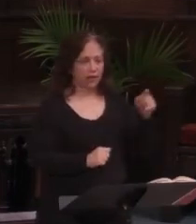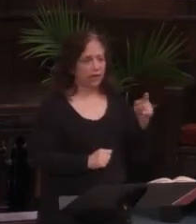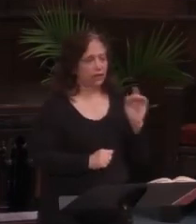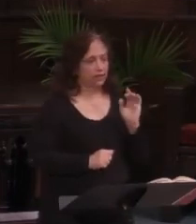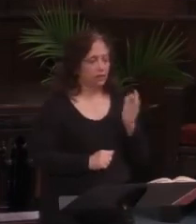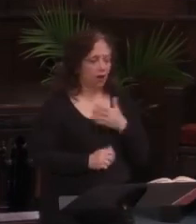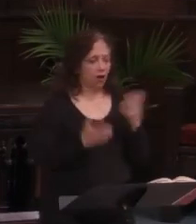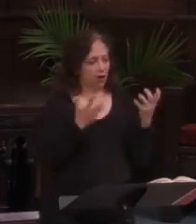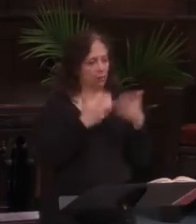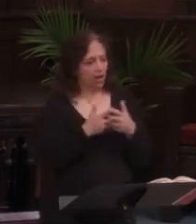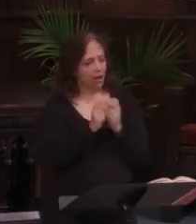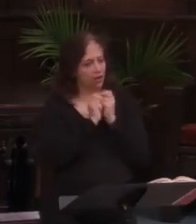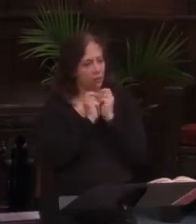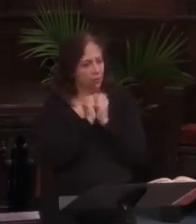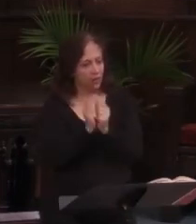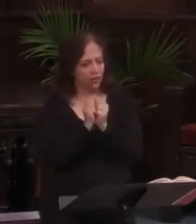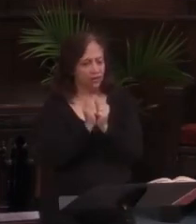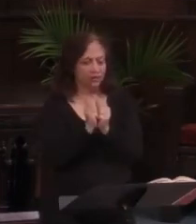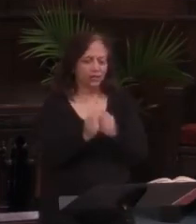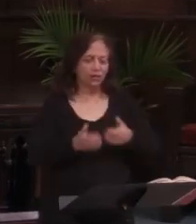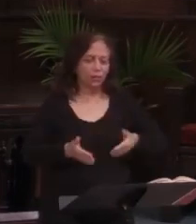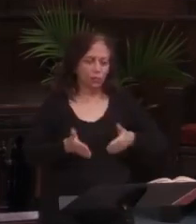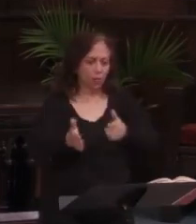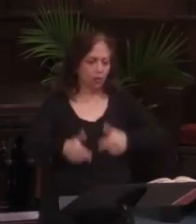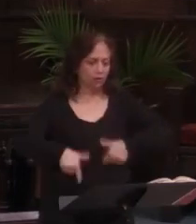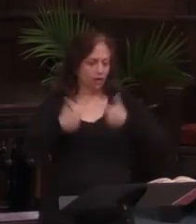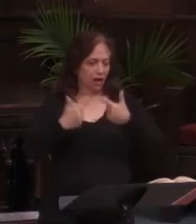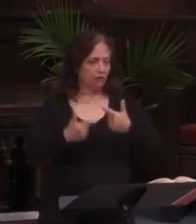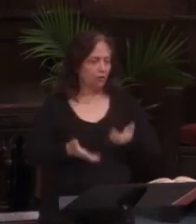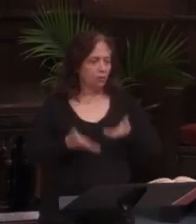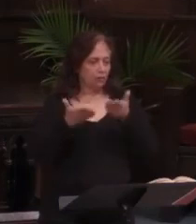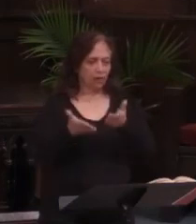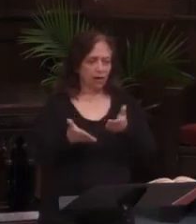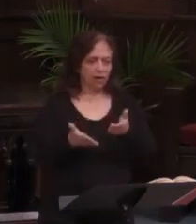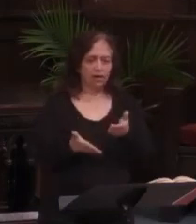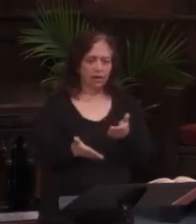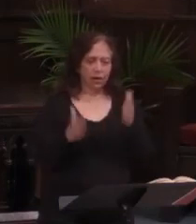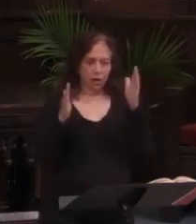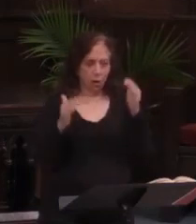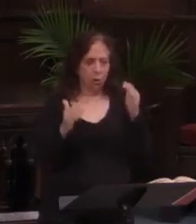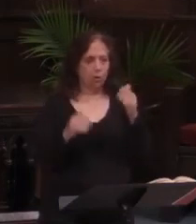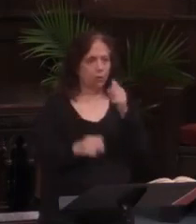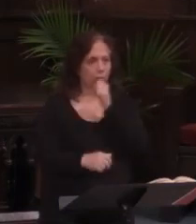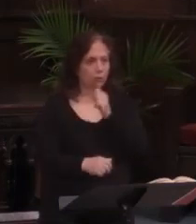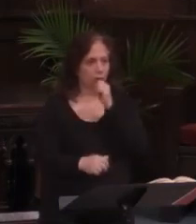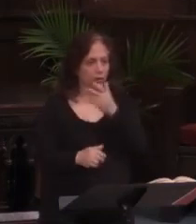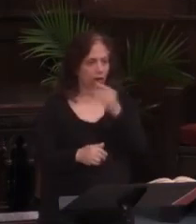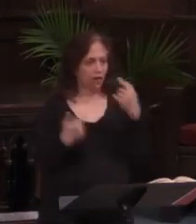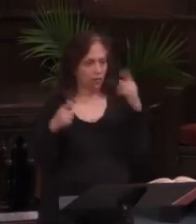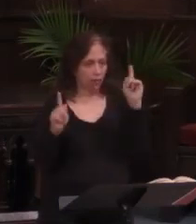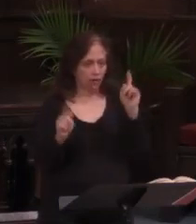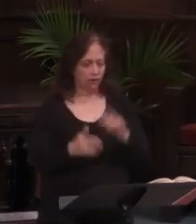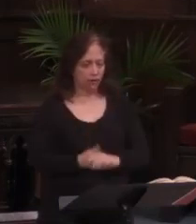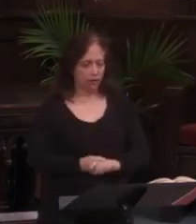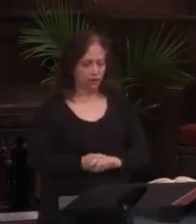life, providing us assurance and help to endure and thrive.